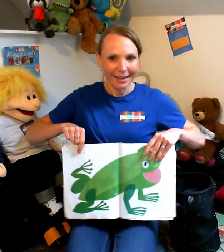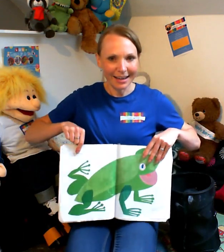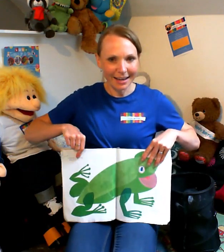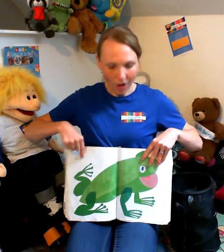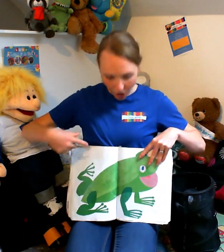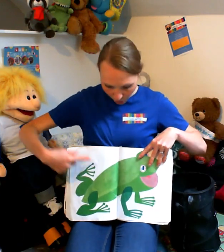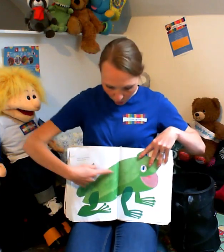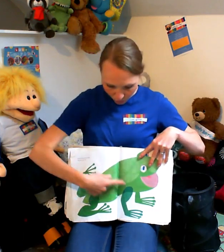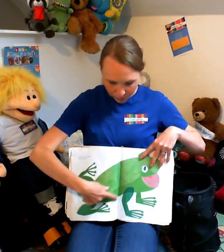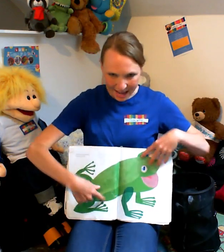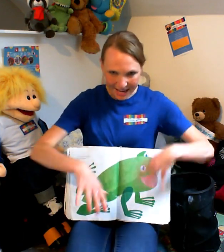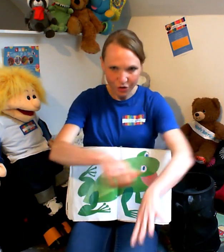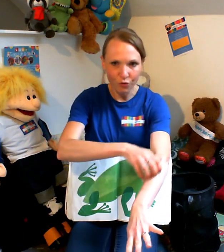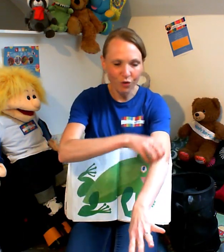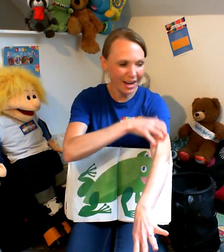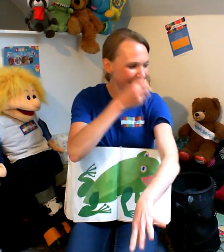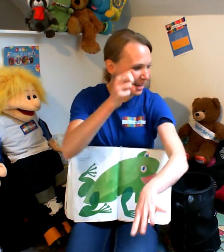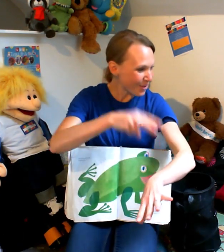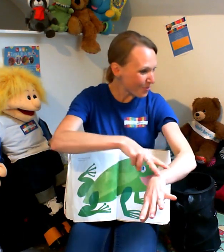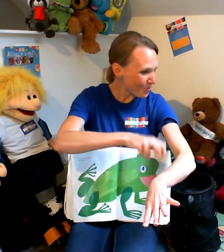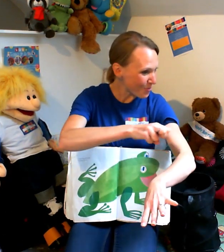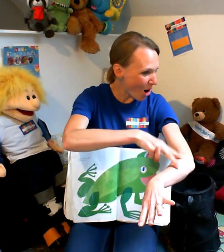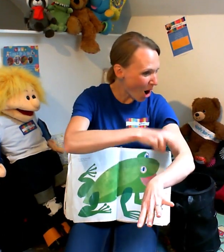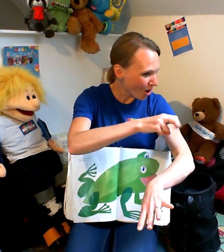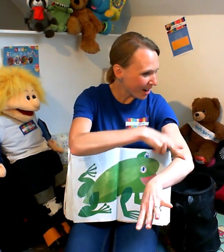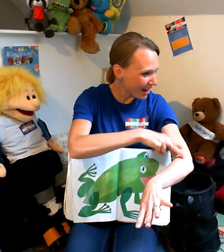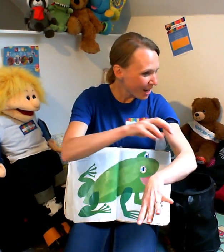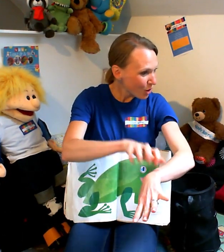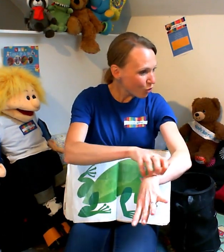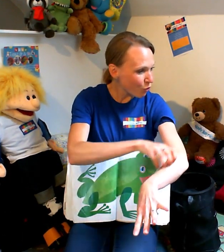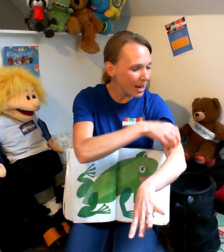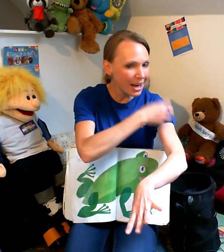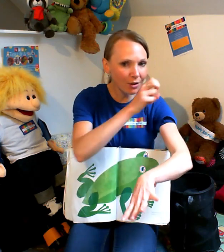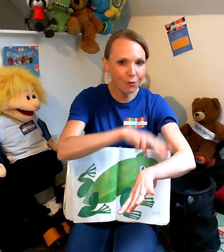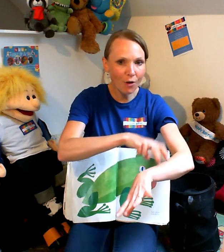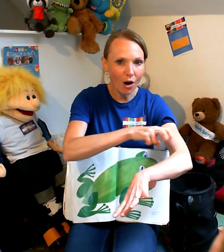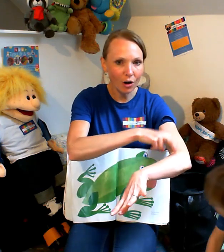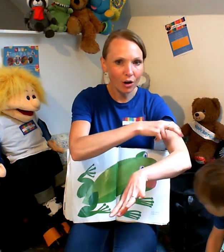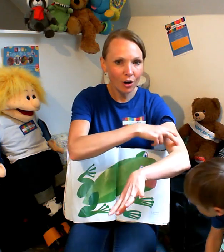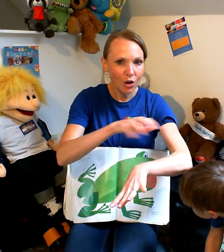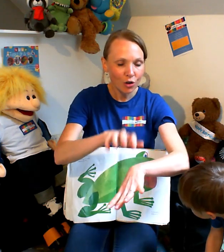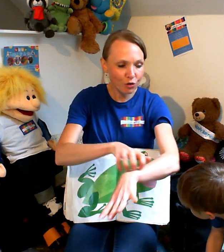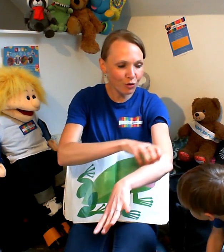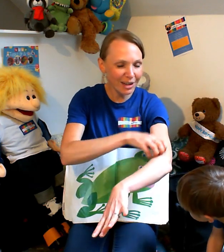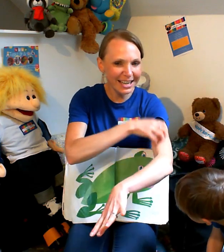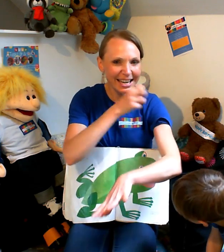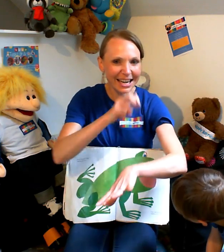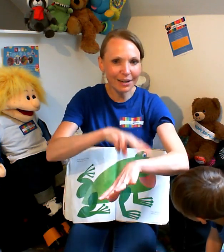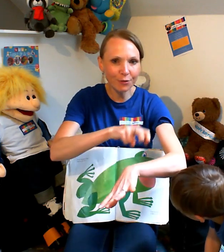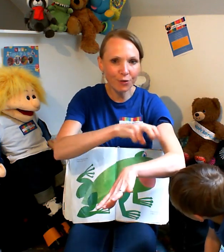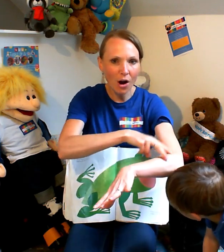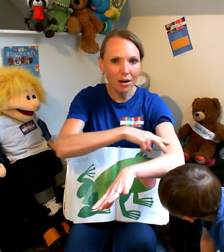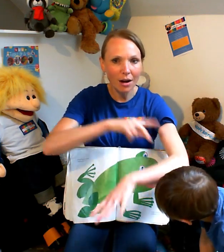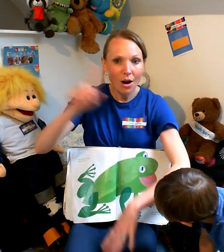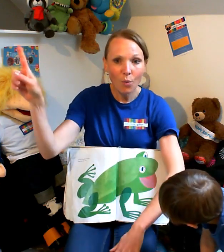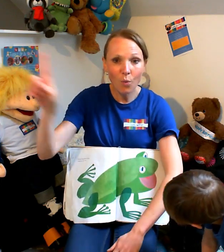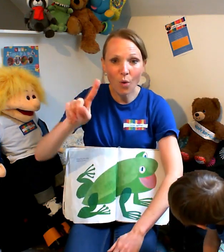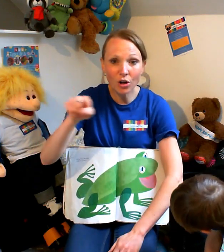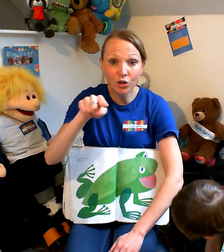Here's our lovely green frog. Green frog. Green frog. What do